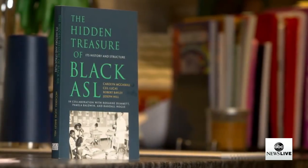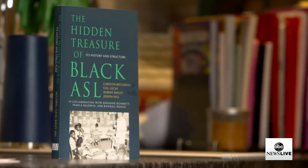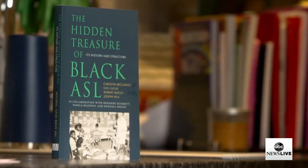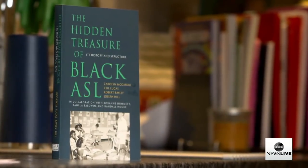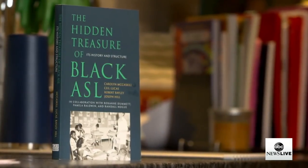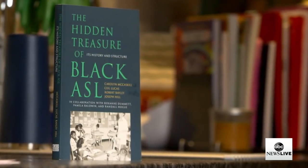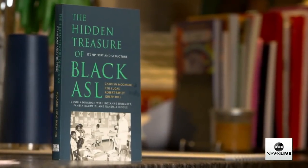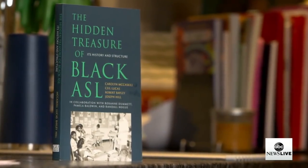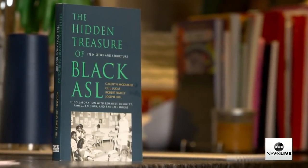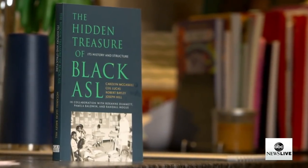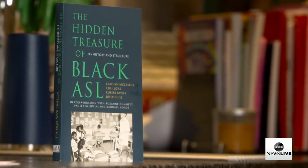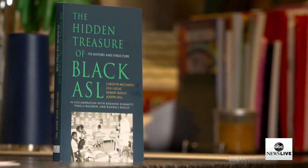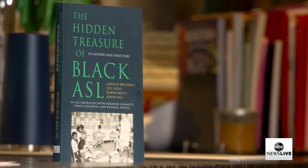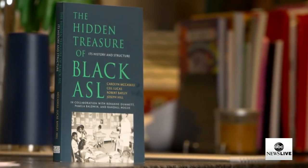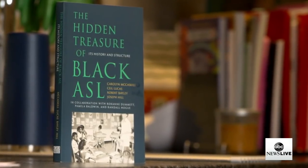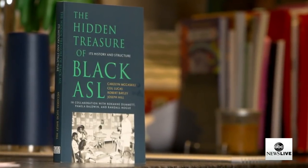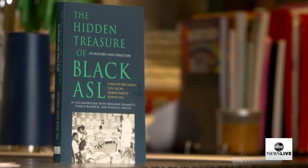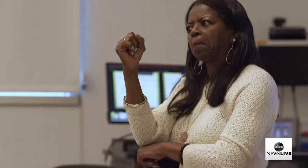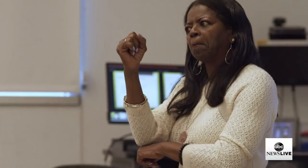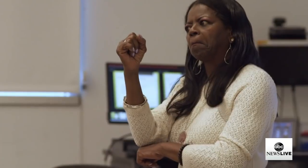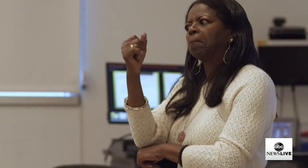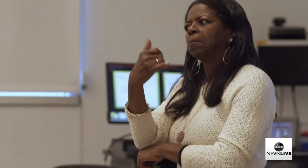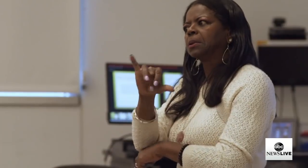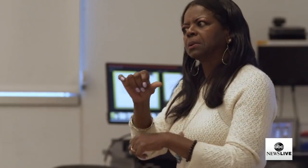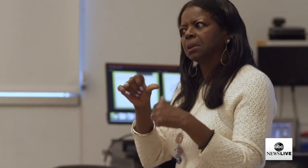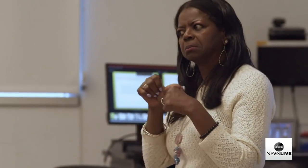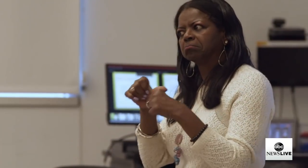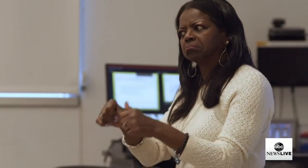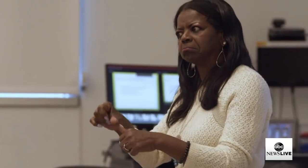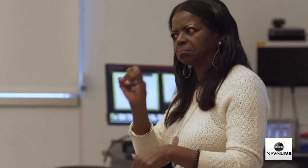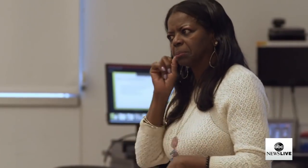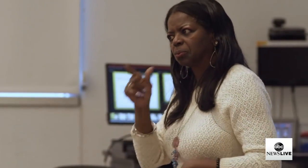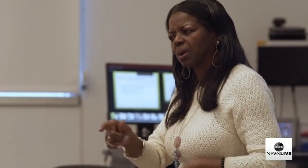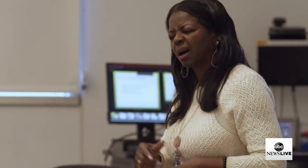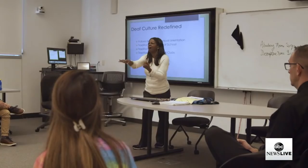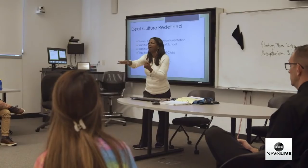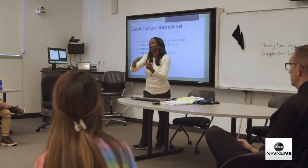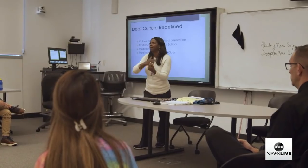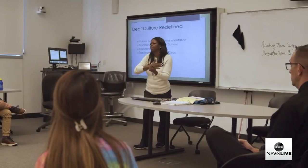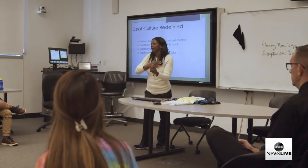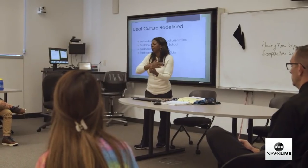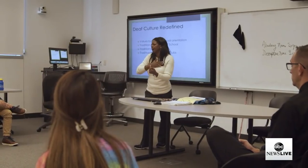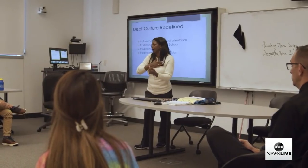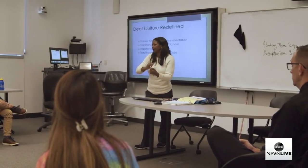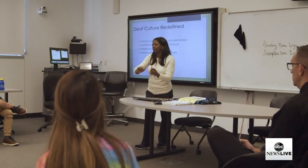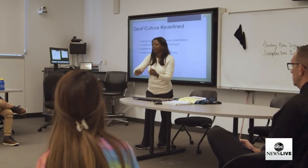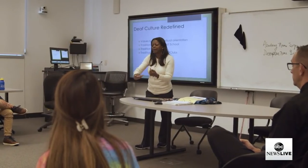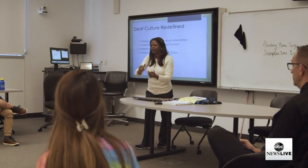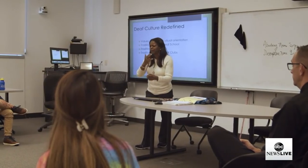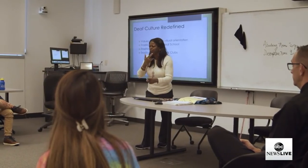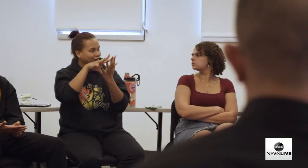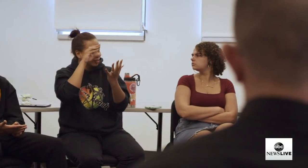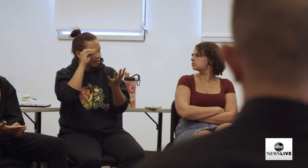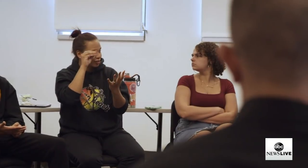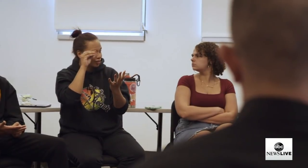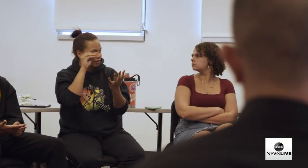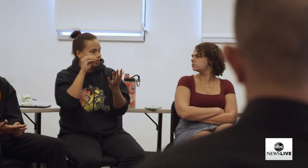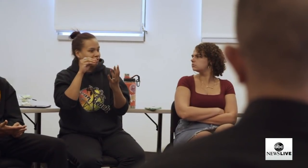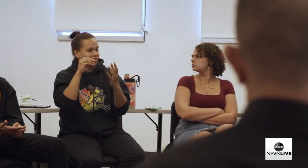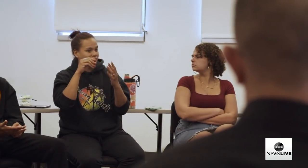Dr. McCaskill's new book. And her new role as founding director of Gallaudet's first ever Center for